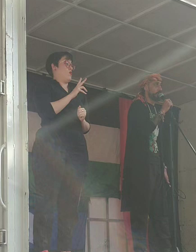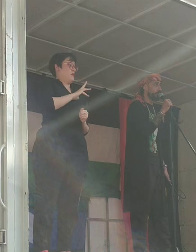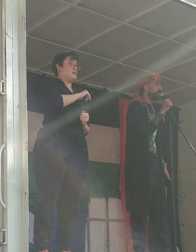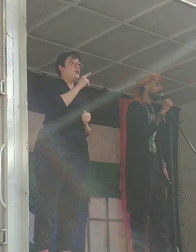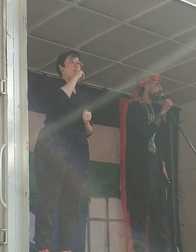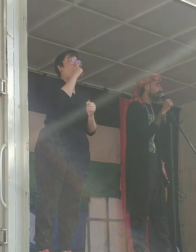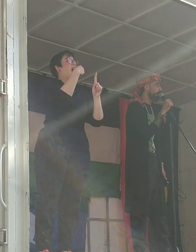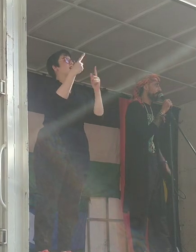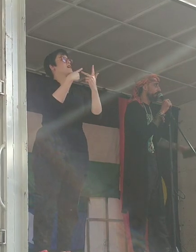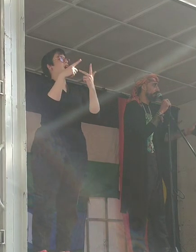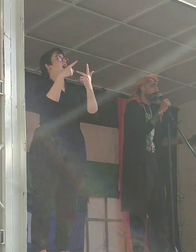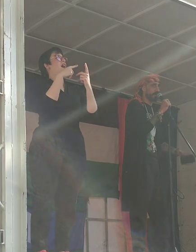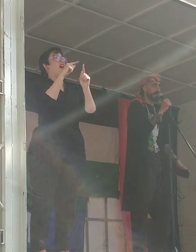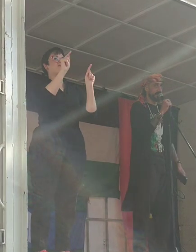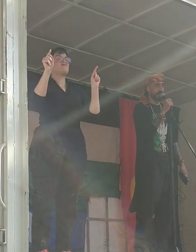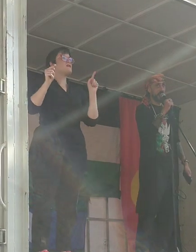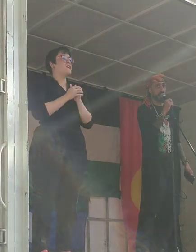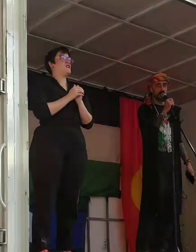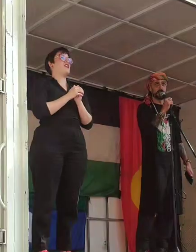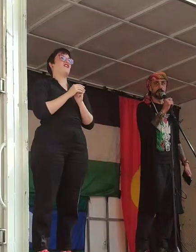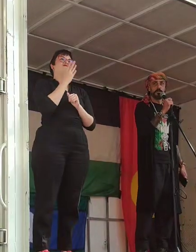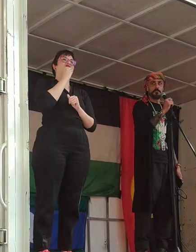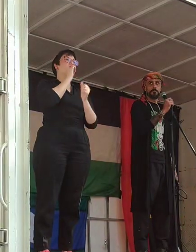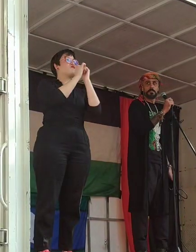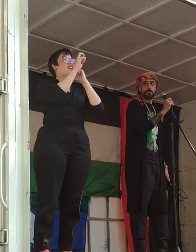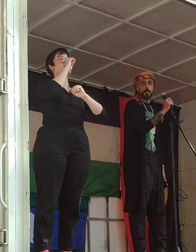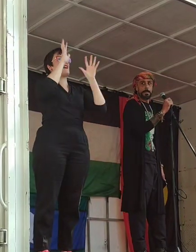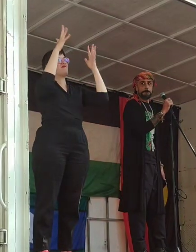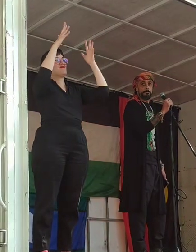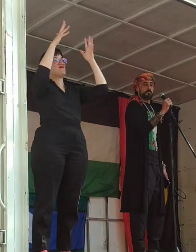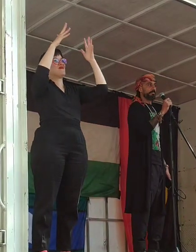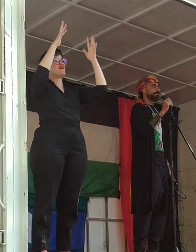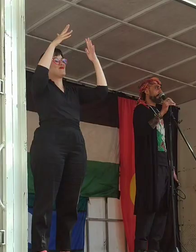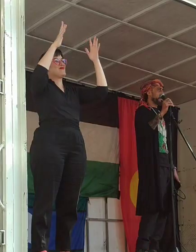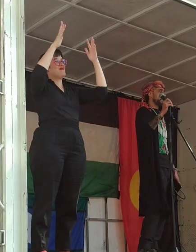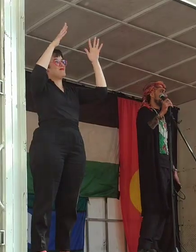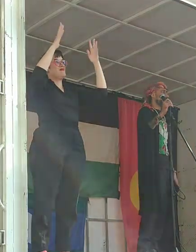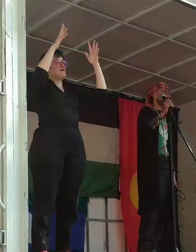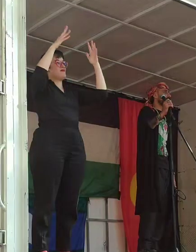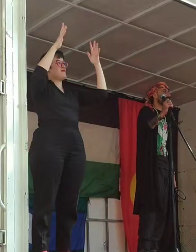struggles in the world as well. So another round of applause for our Jewish brothers and sisters.